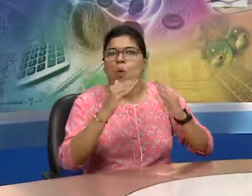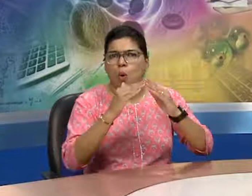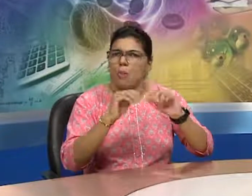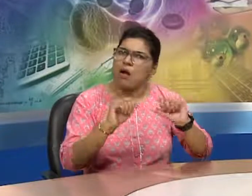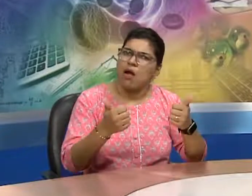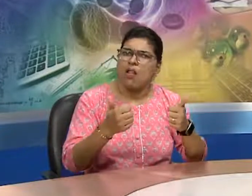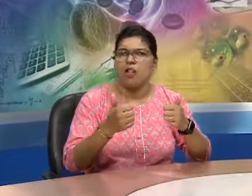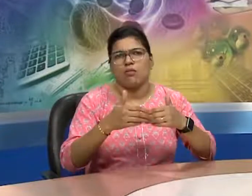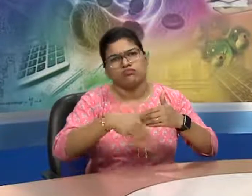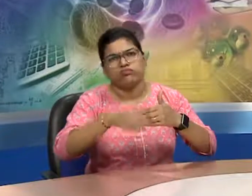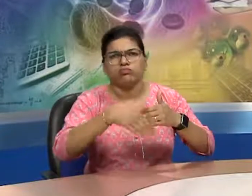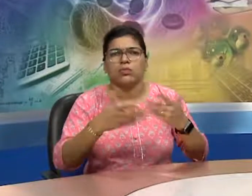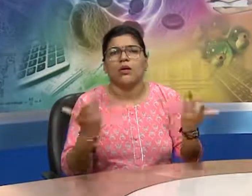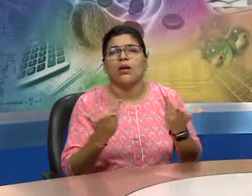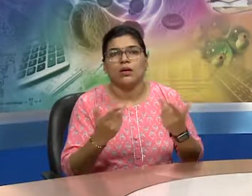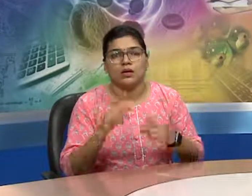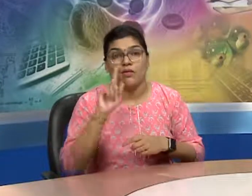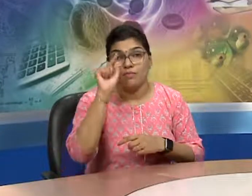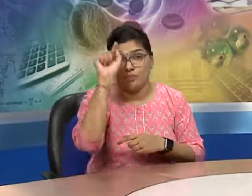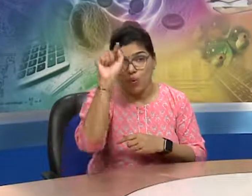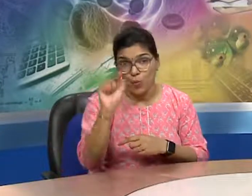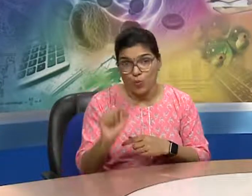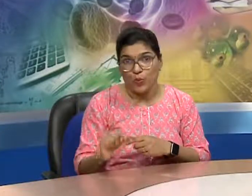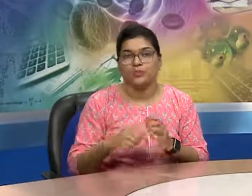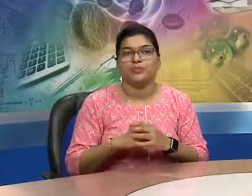for aquatic adaptation,